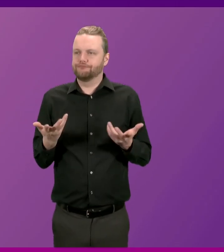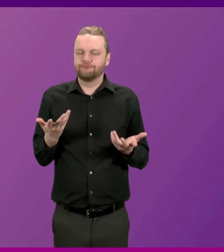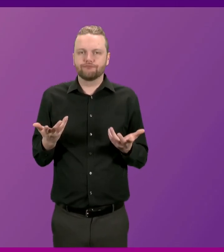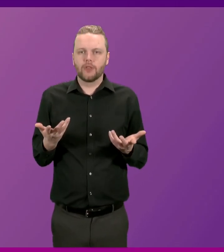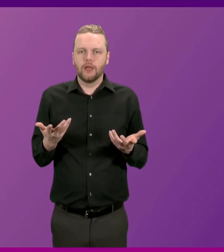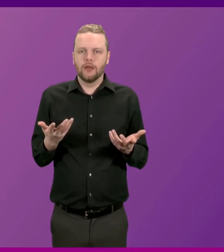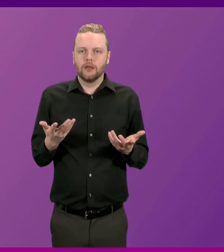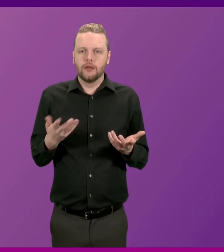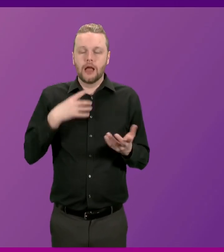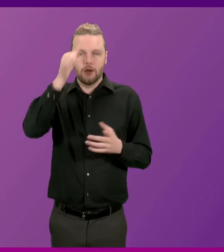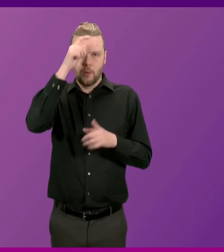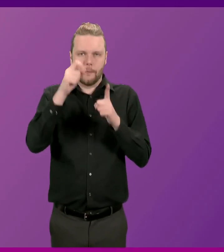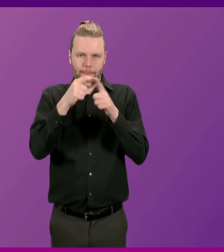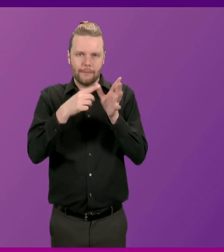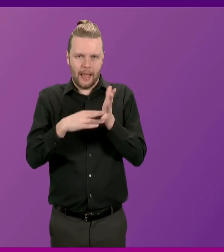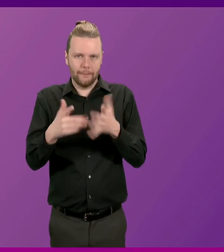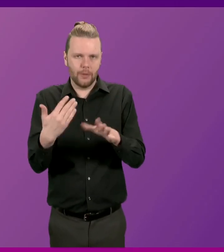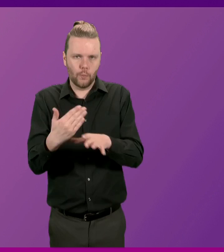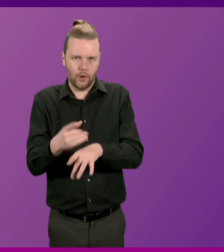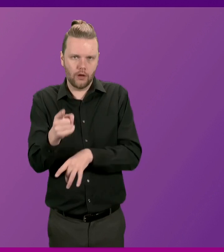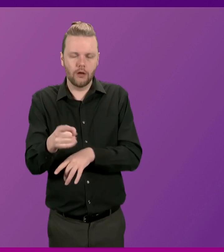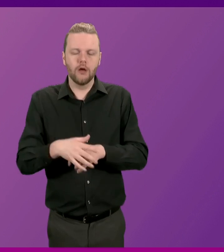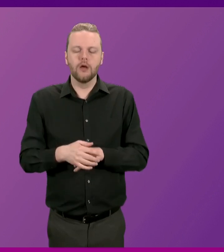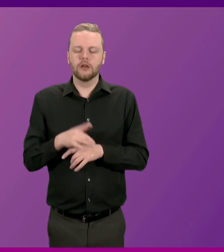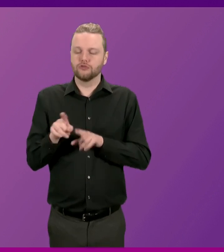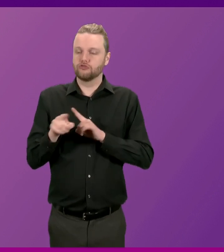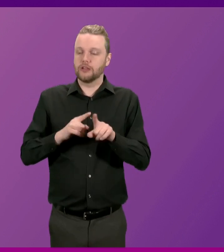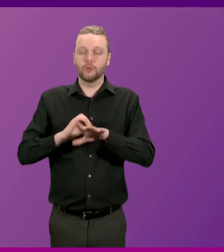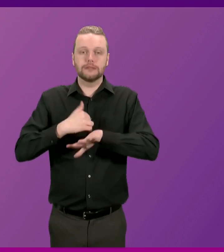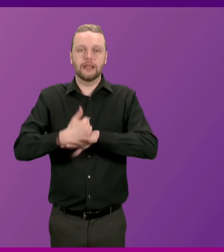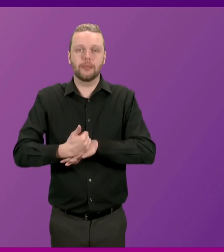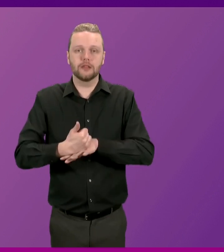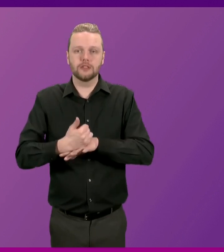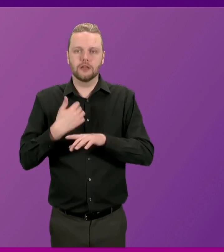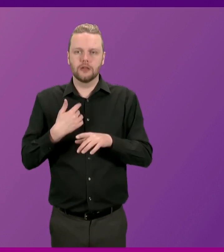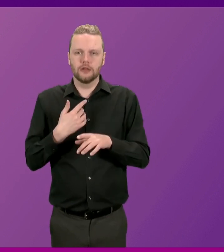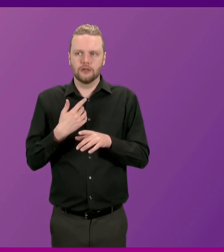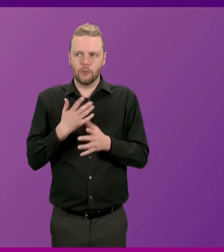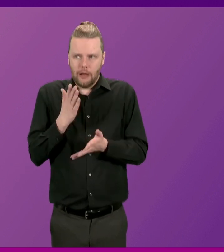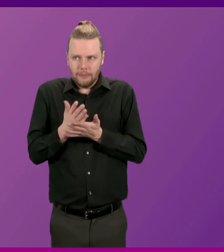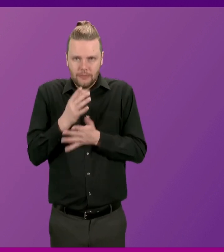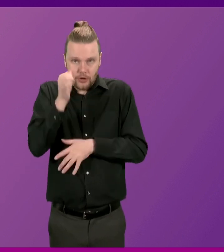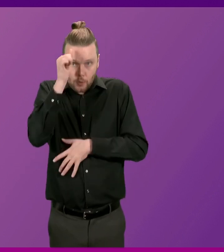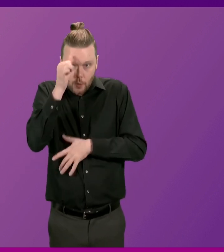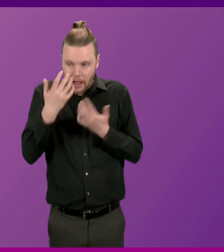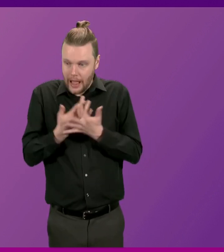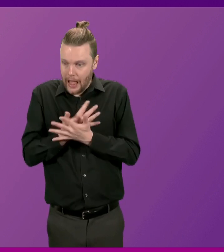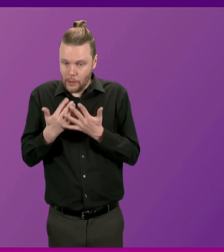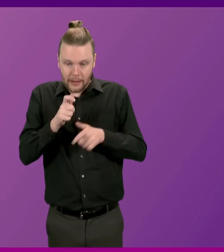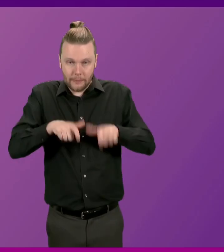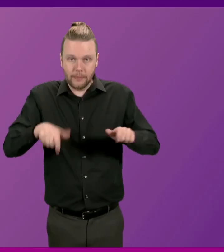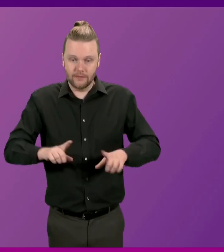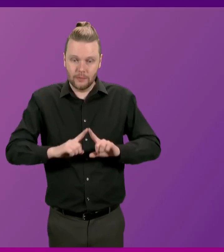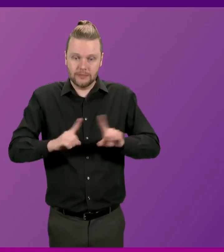I know, Pam, you've done some work around this yourself, trying to establish, how many, do we actually even know how many people from different